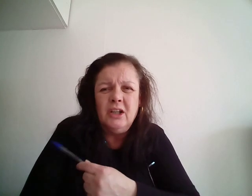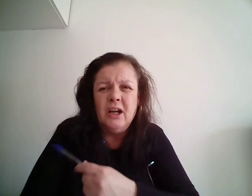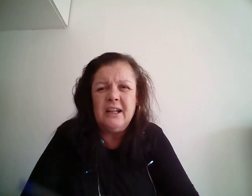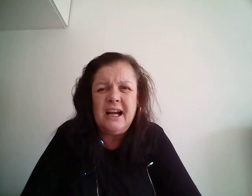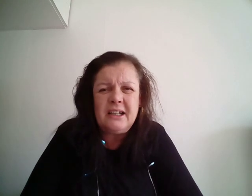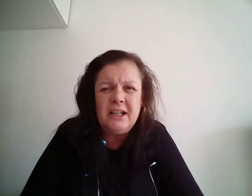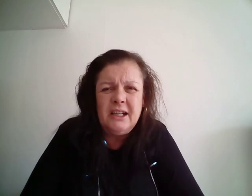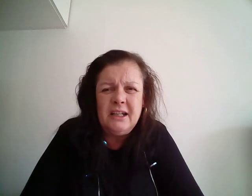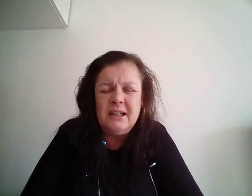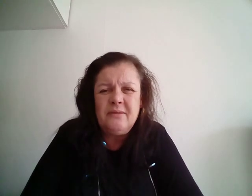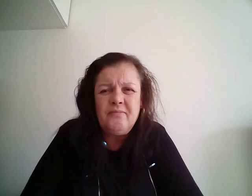know, like